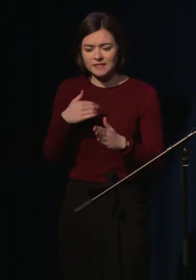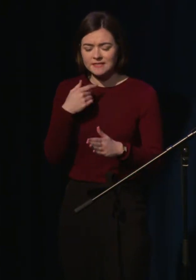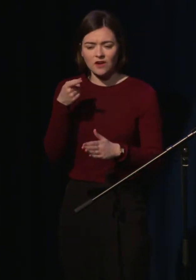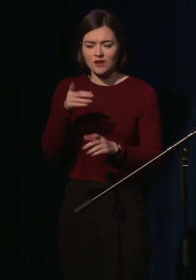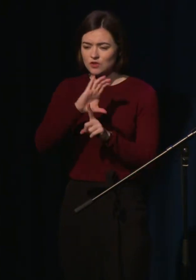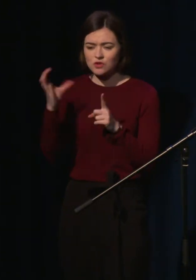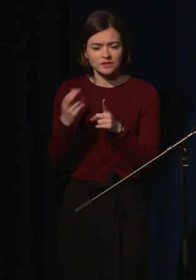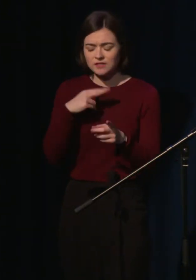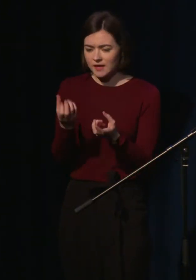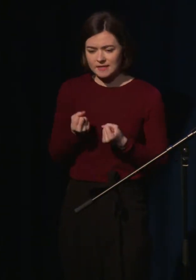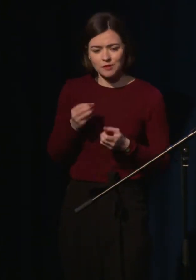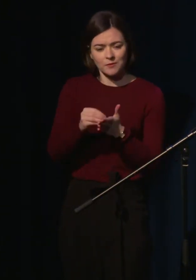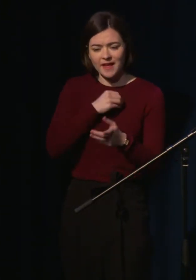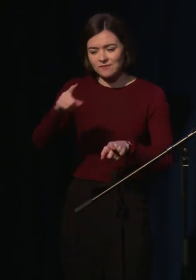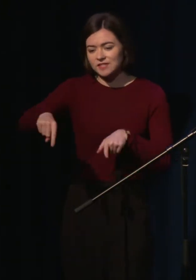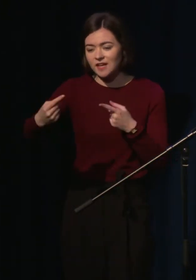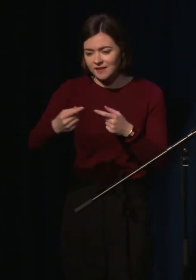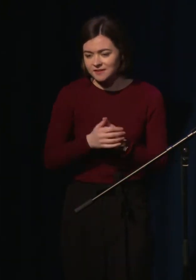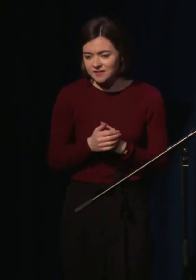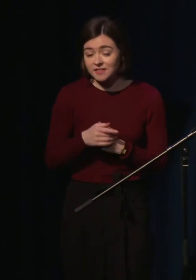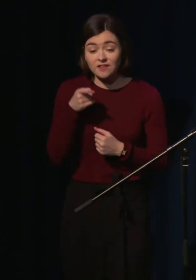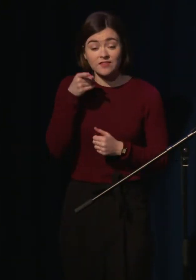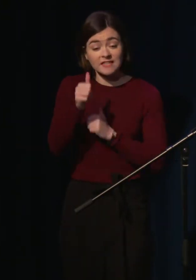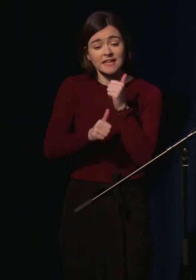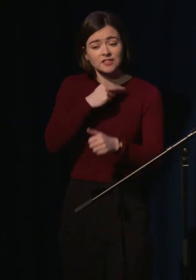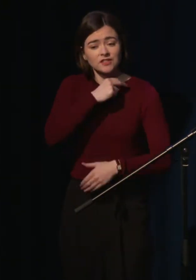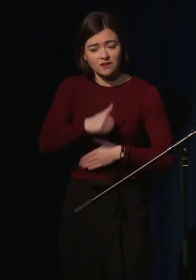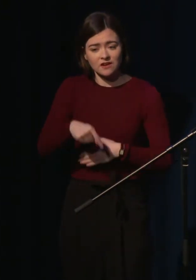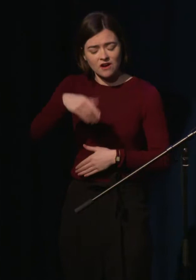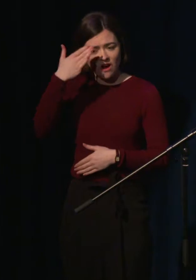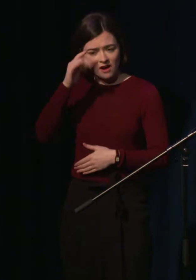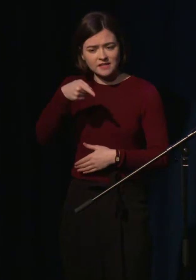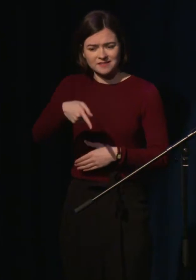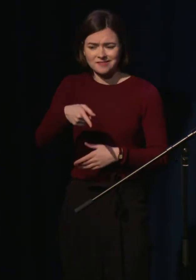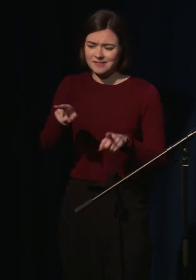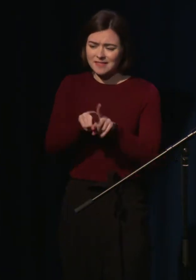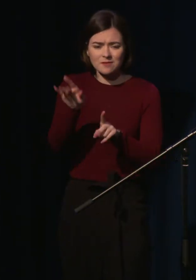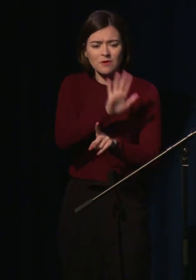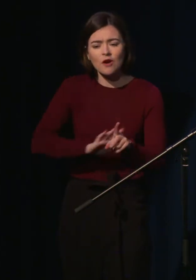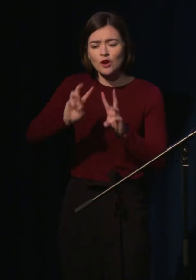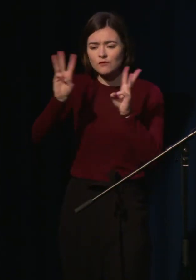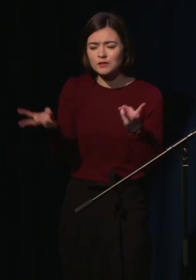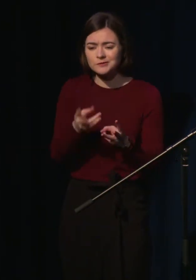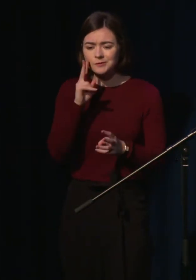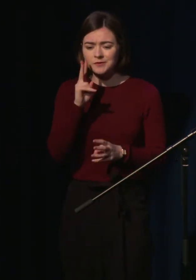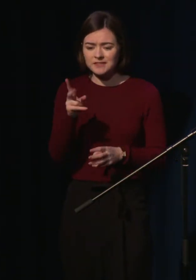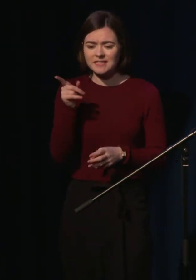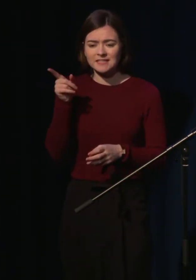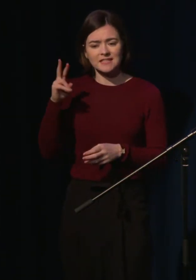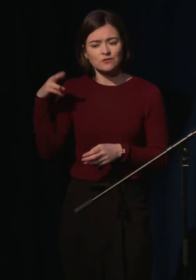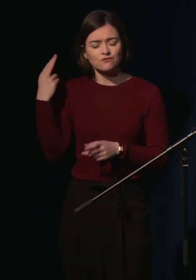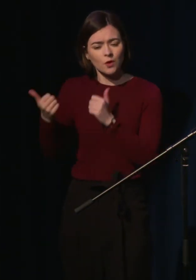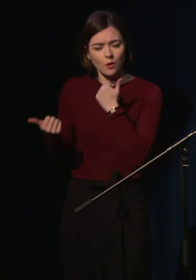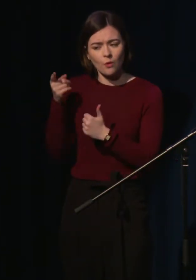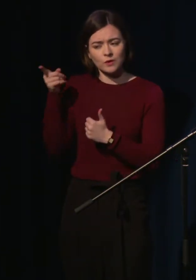that needed to be challenged. And this action in Ireland is mirrored around the world. We have seen the initiative in the Royal Court in the